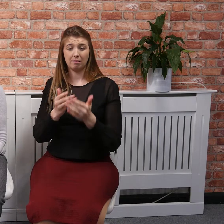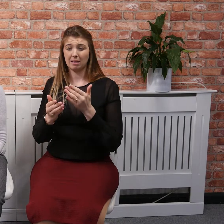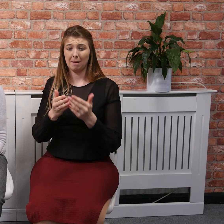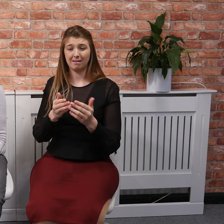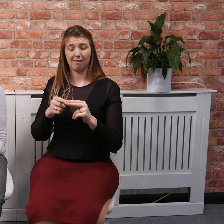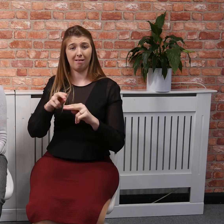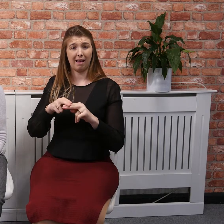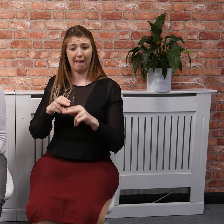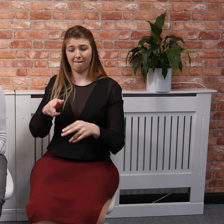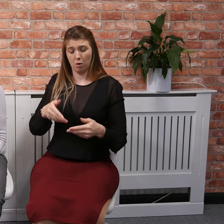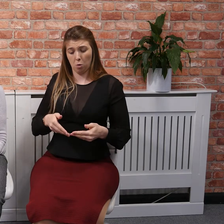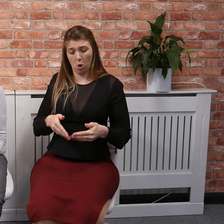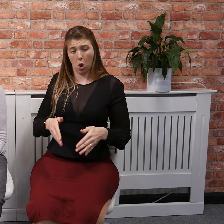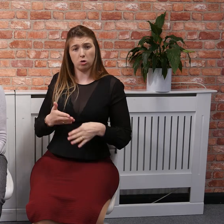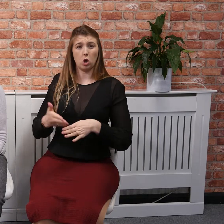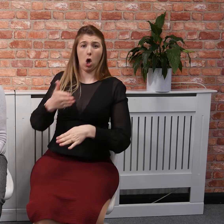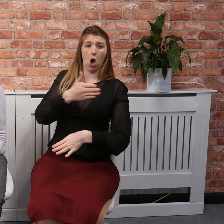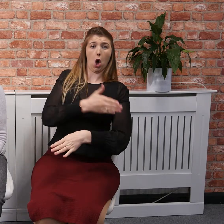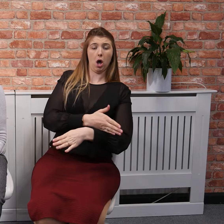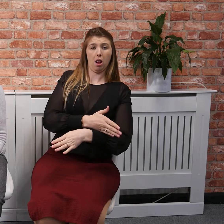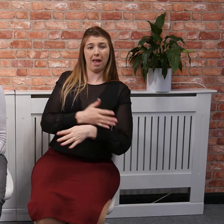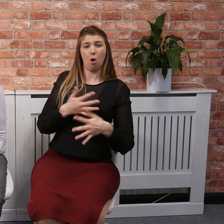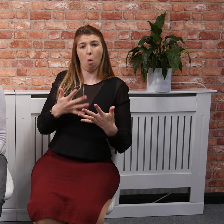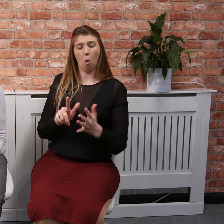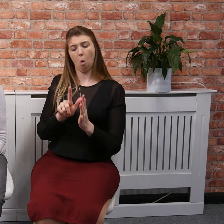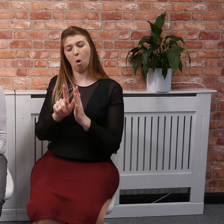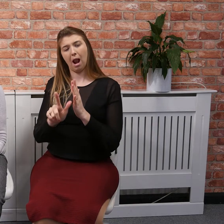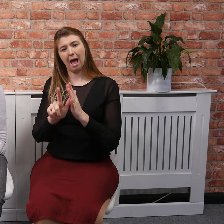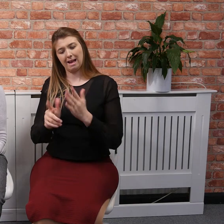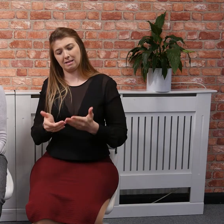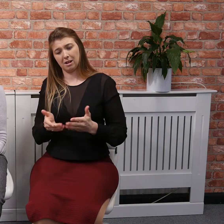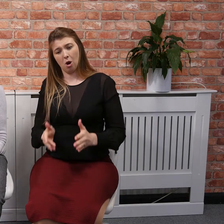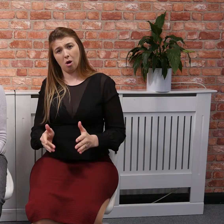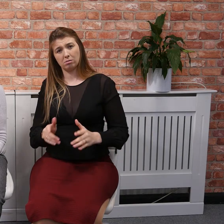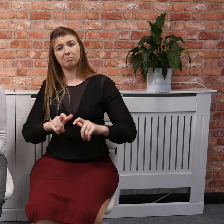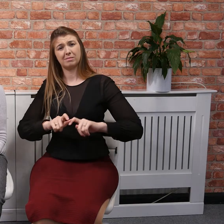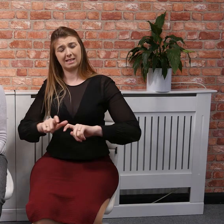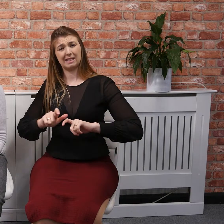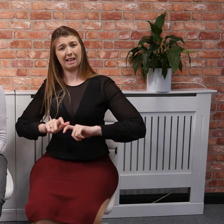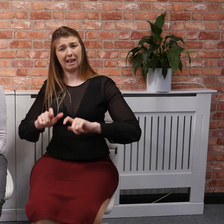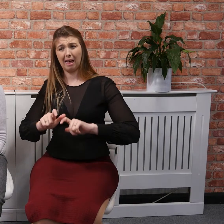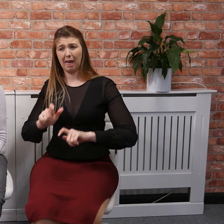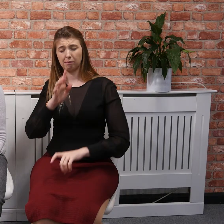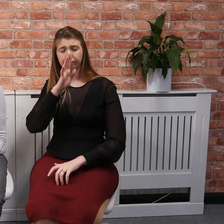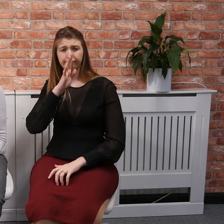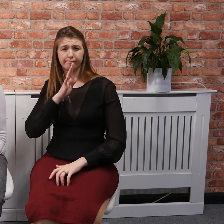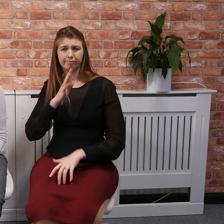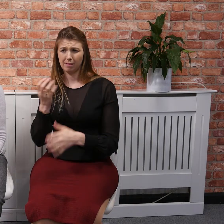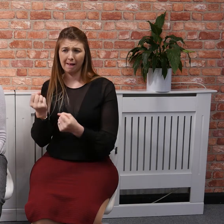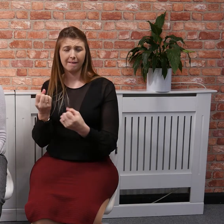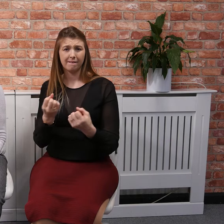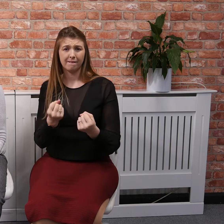early loss or if it was a later loss. They still feel very, very sad, and they may